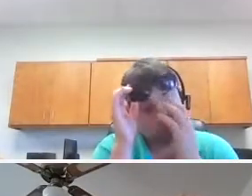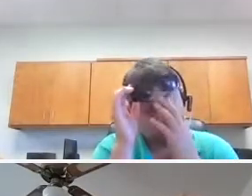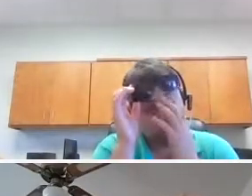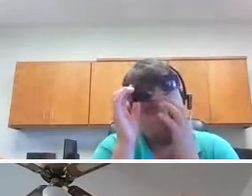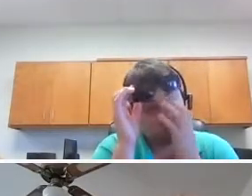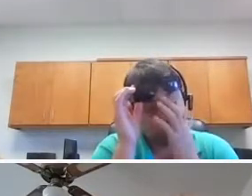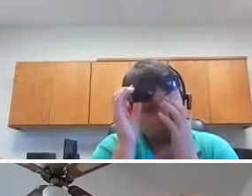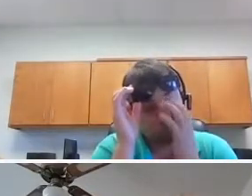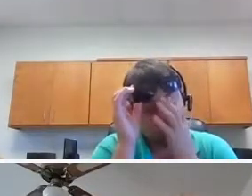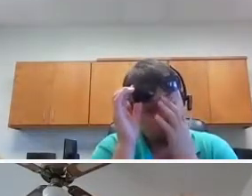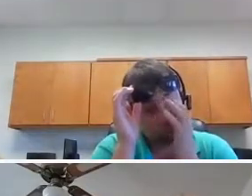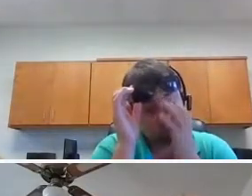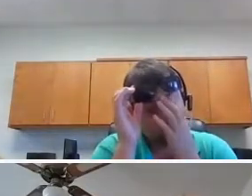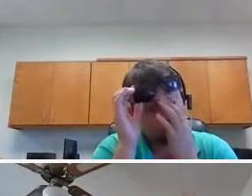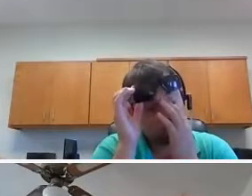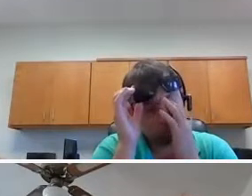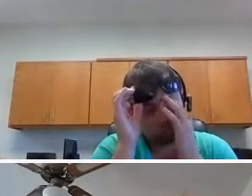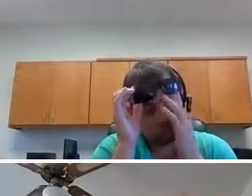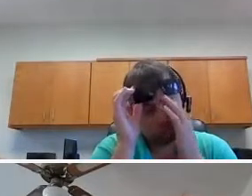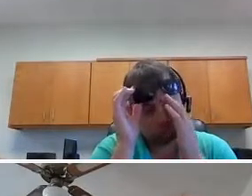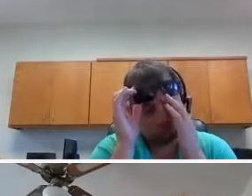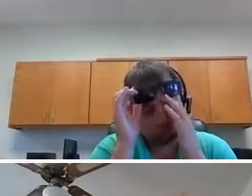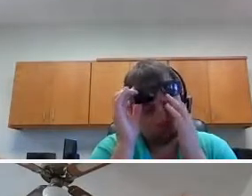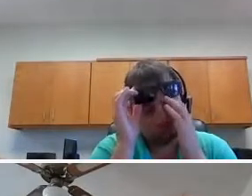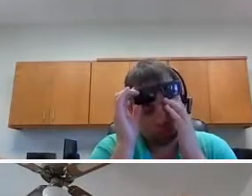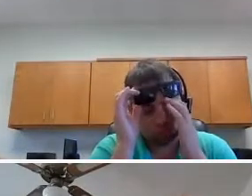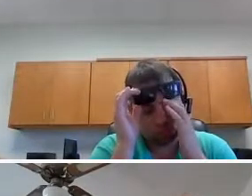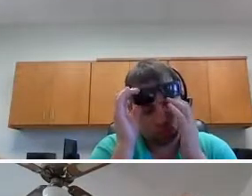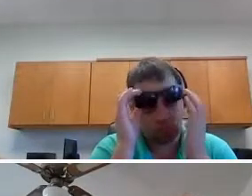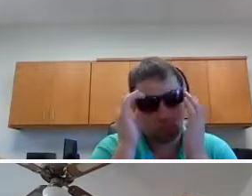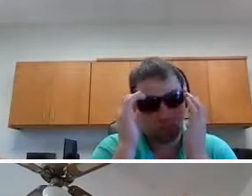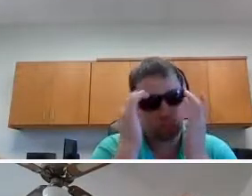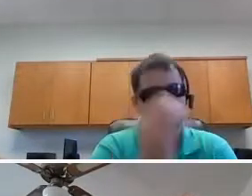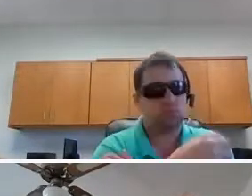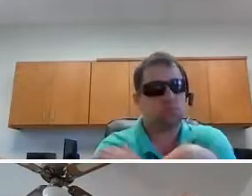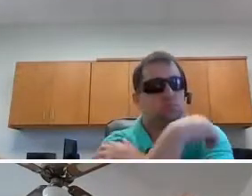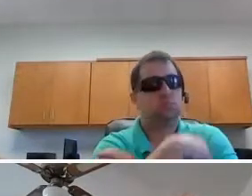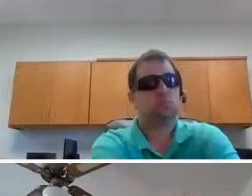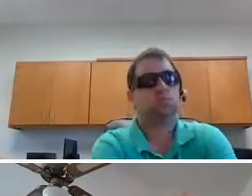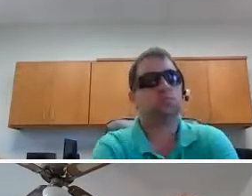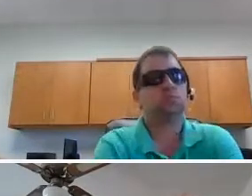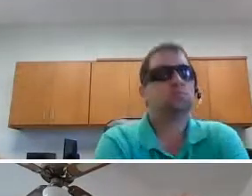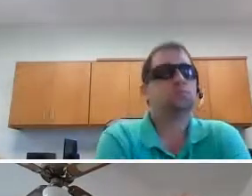public, well, non-emergency medical transportation opening up to